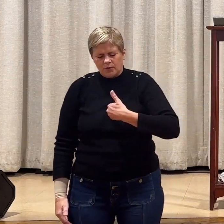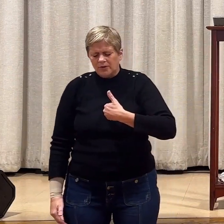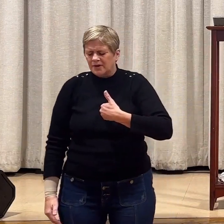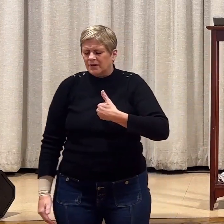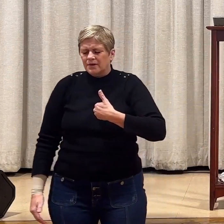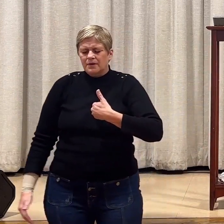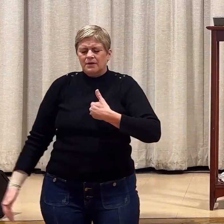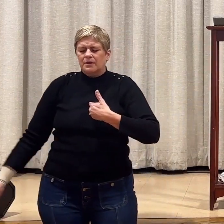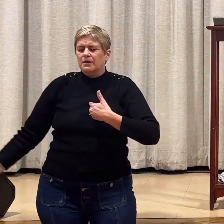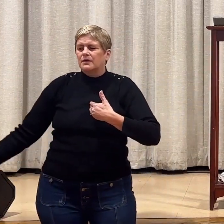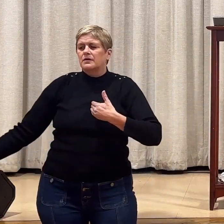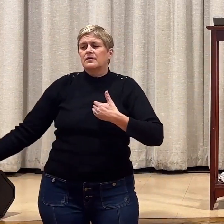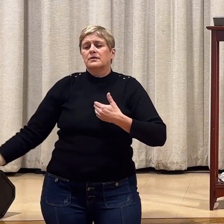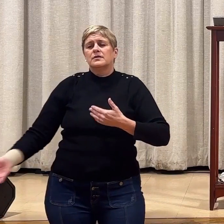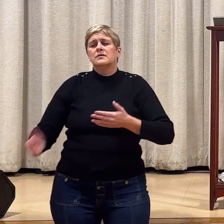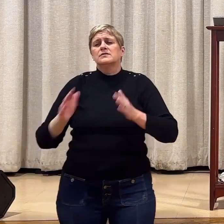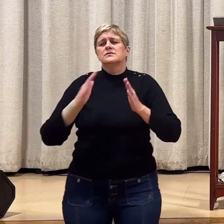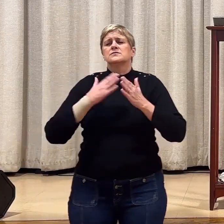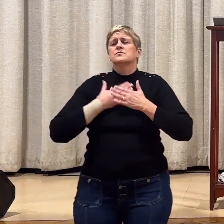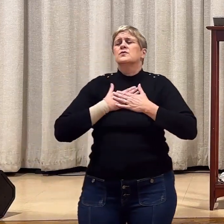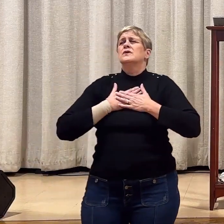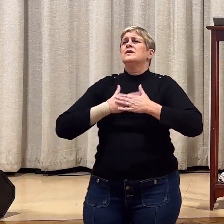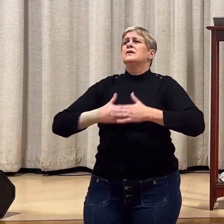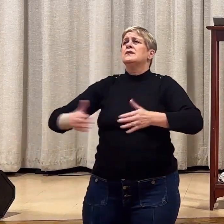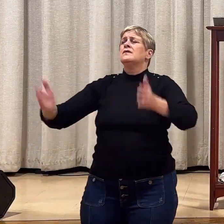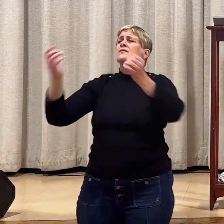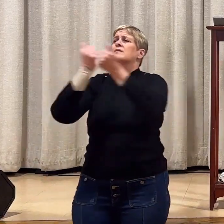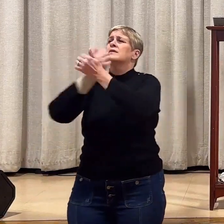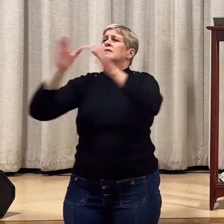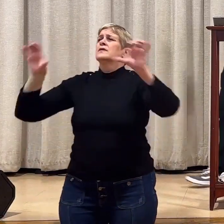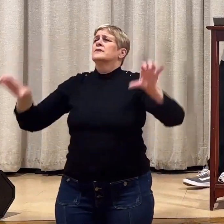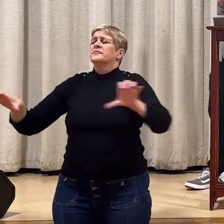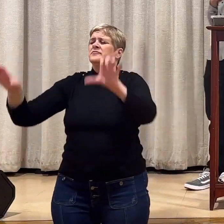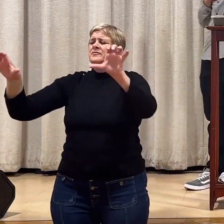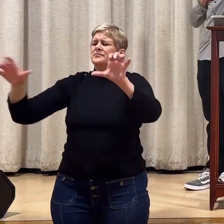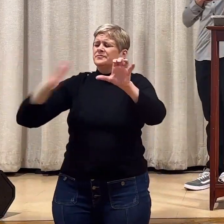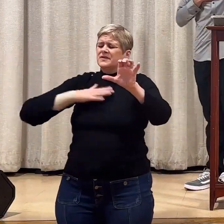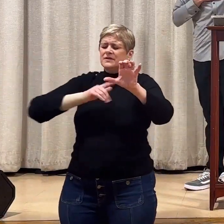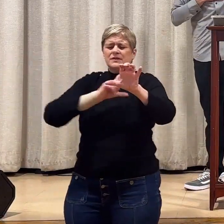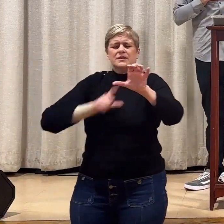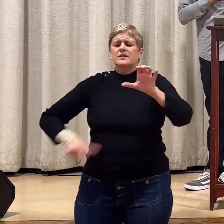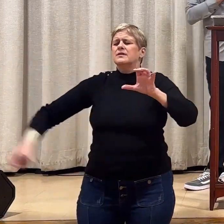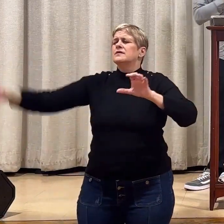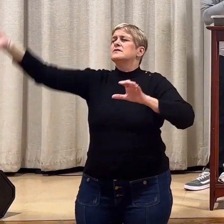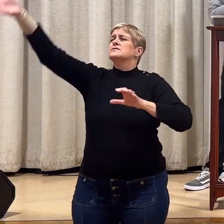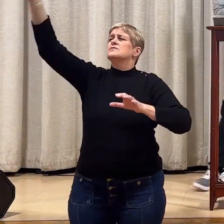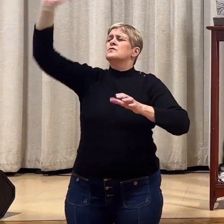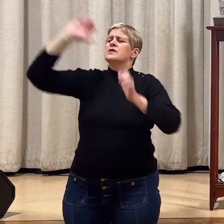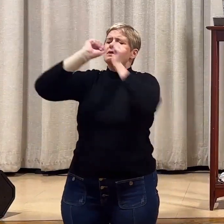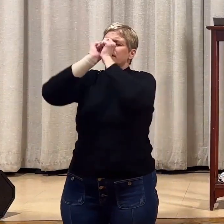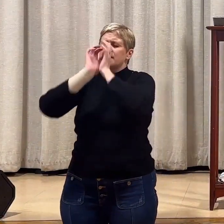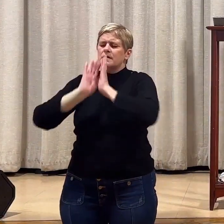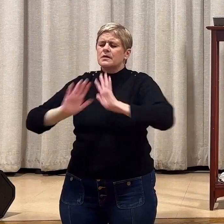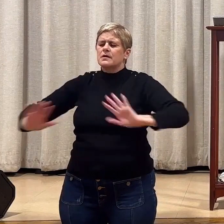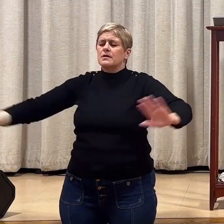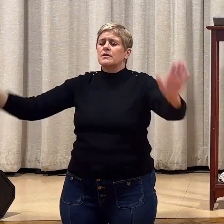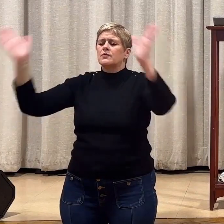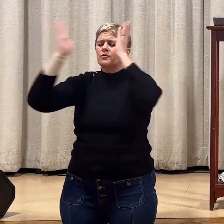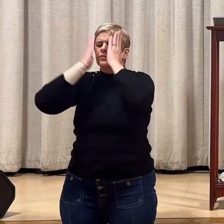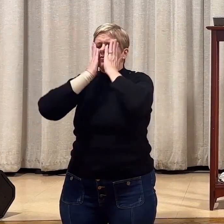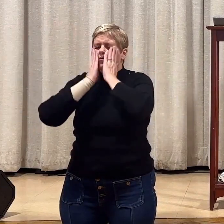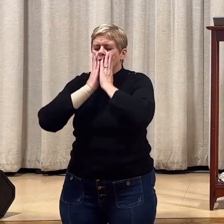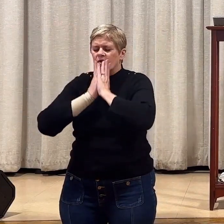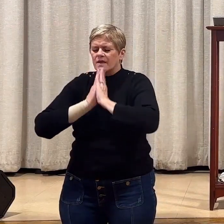soul. It is well, Lord, it is